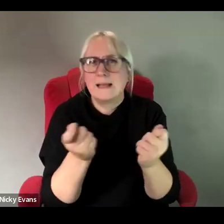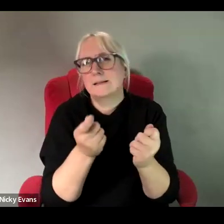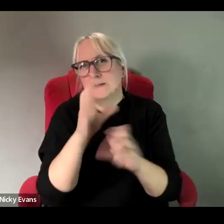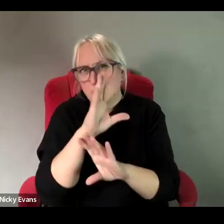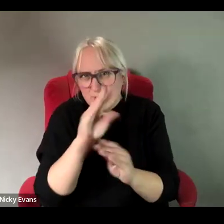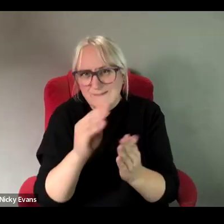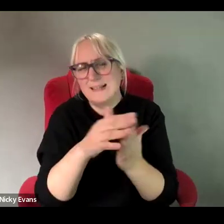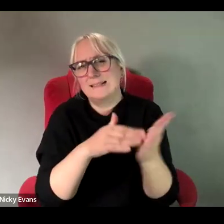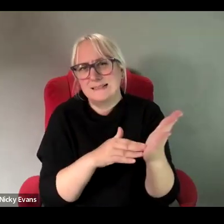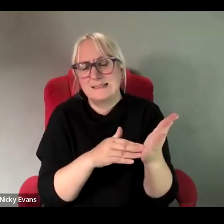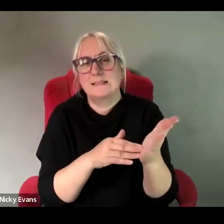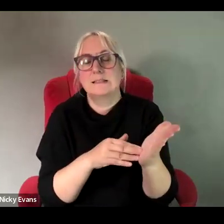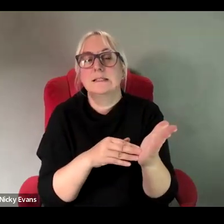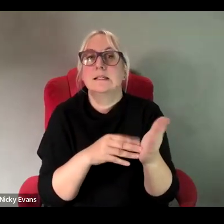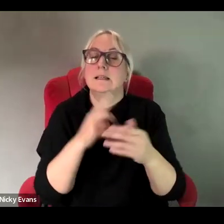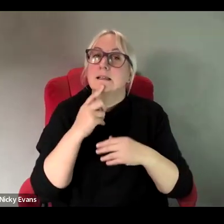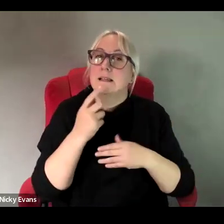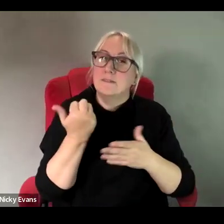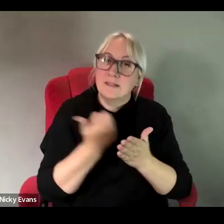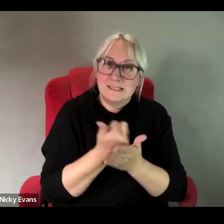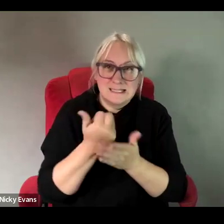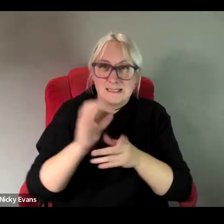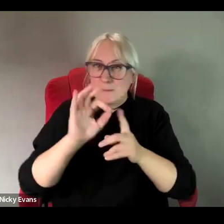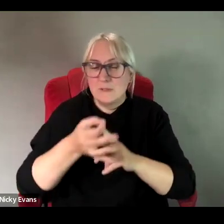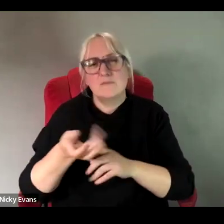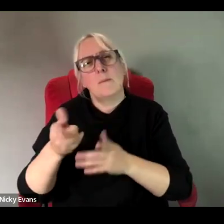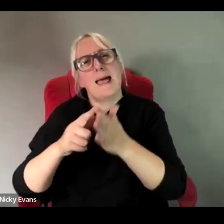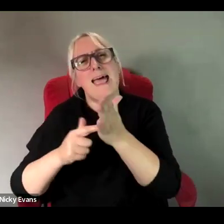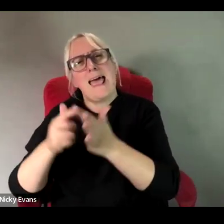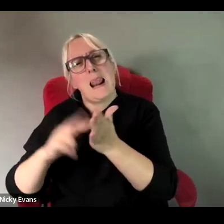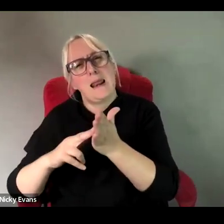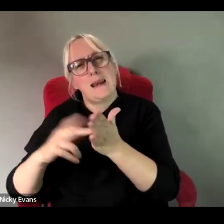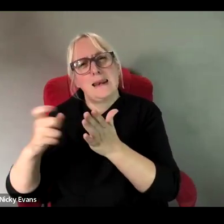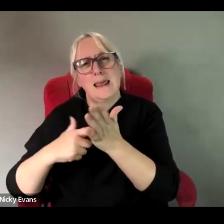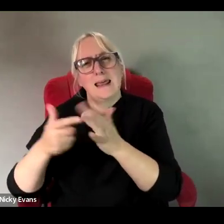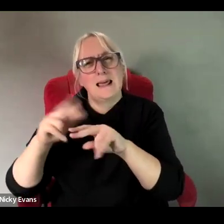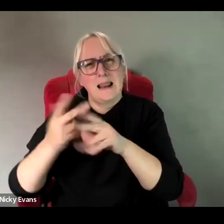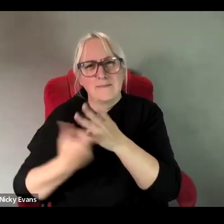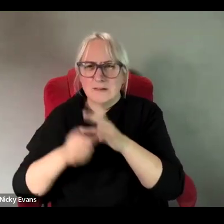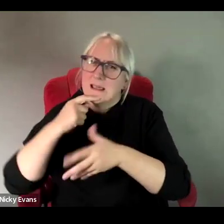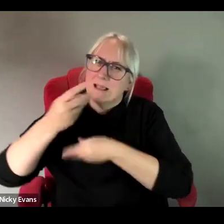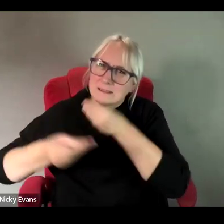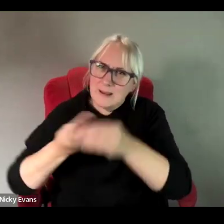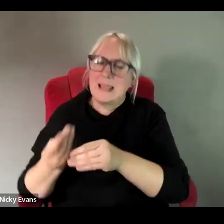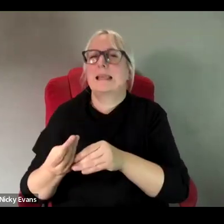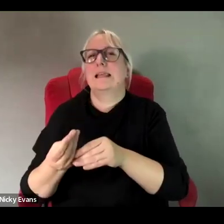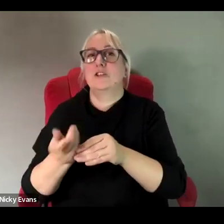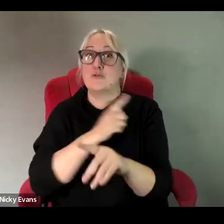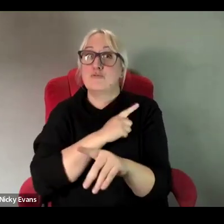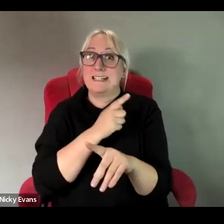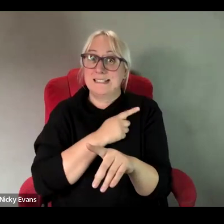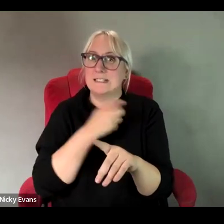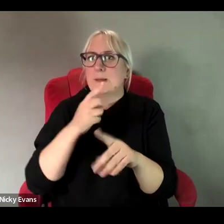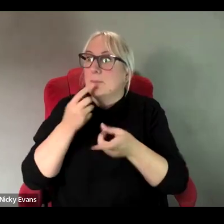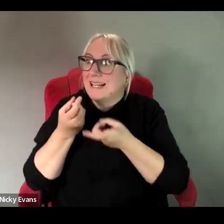medias. On top of the brilliant points that Ellen Clifford made regarding including the stats for the reasons that people have stated in other